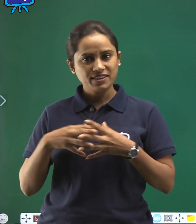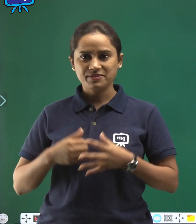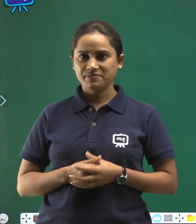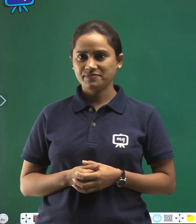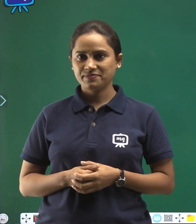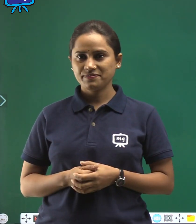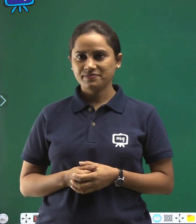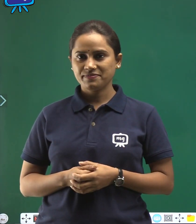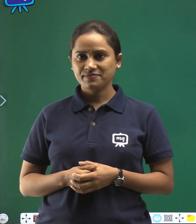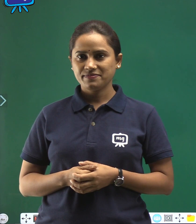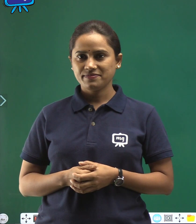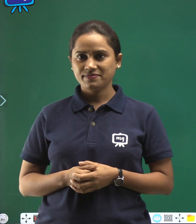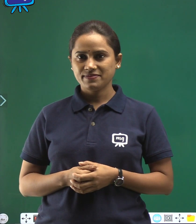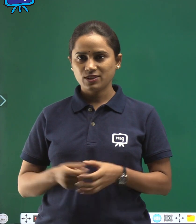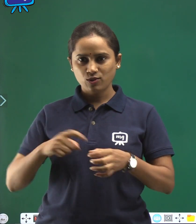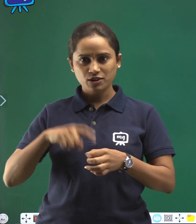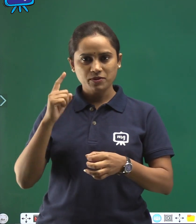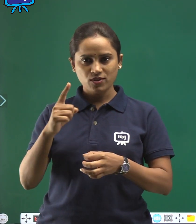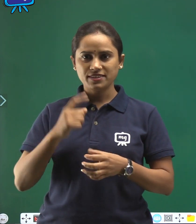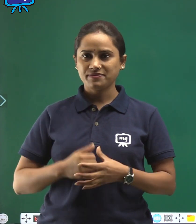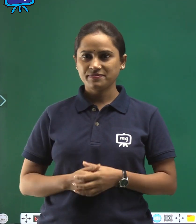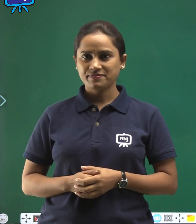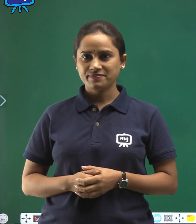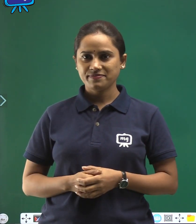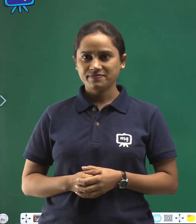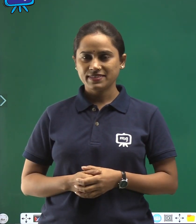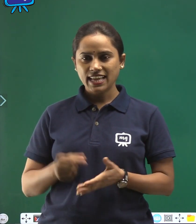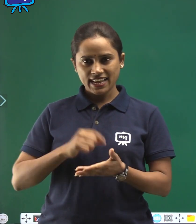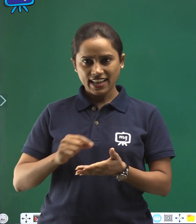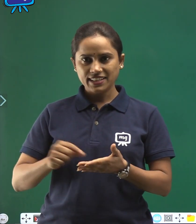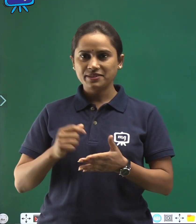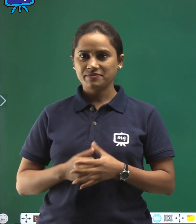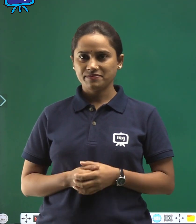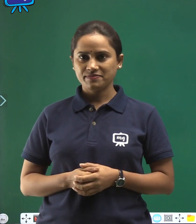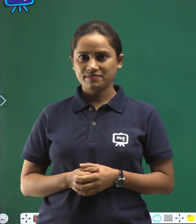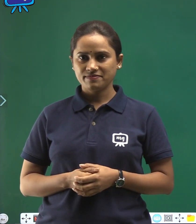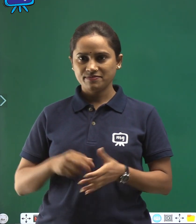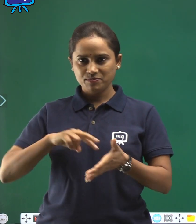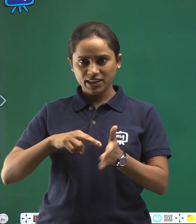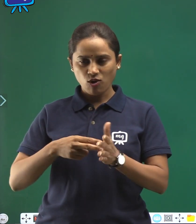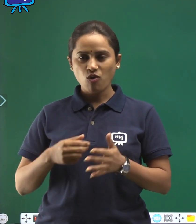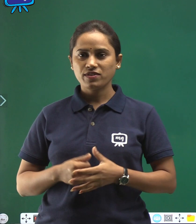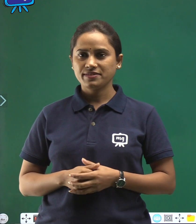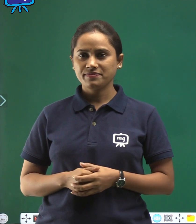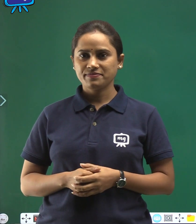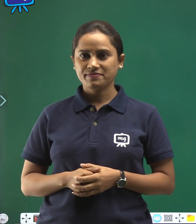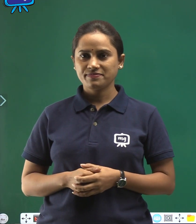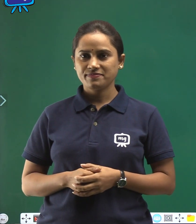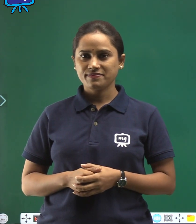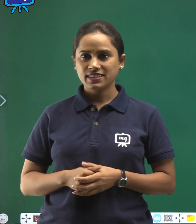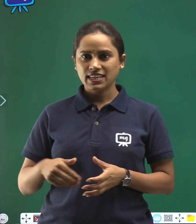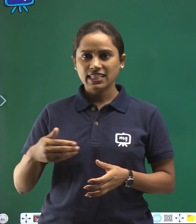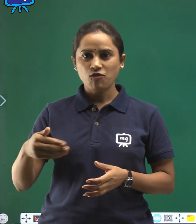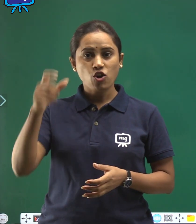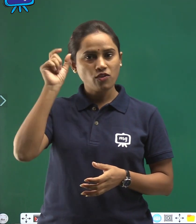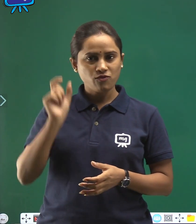Homework. Question number 1. Write the meaning of the